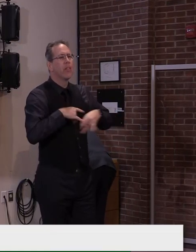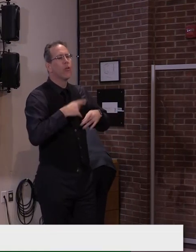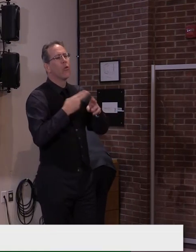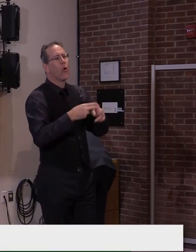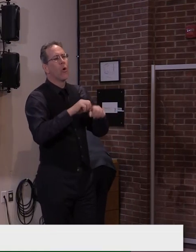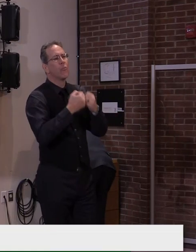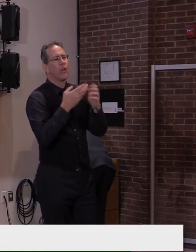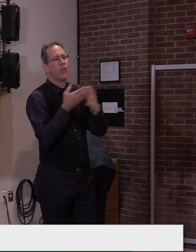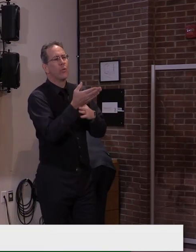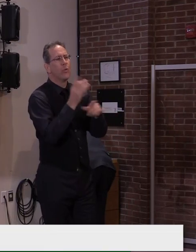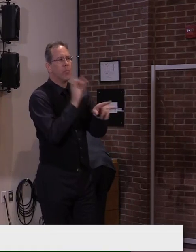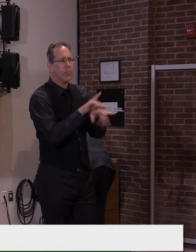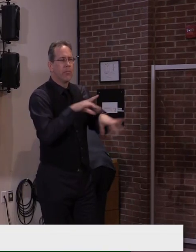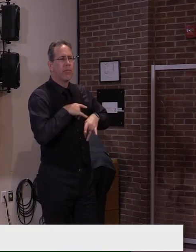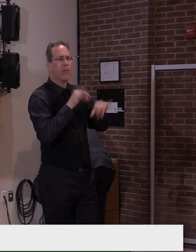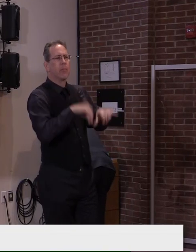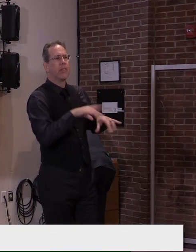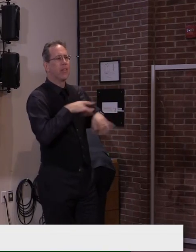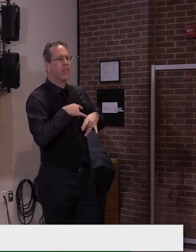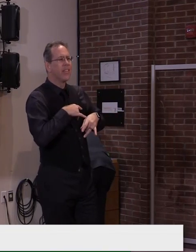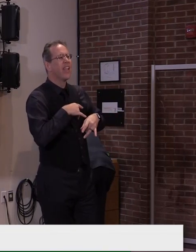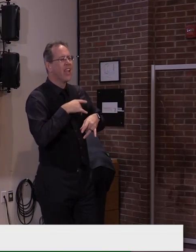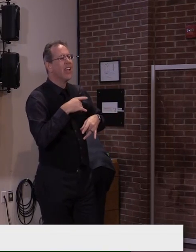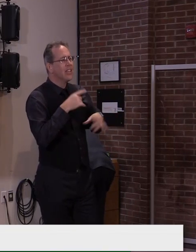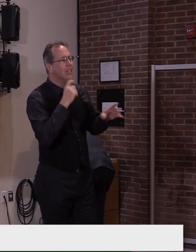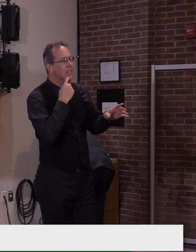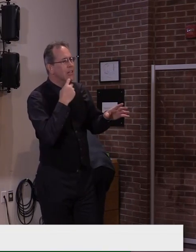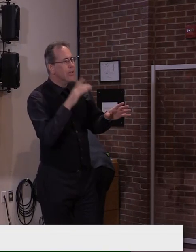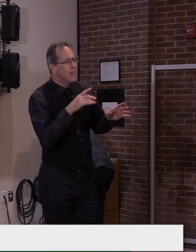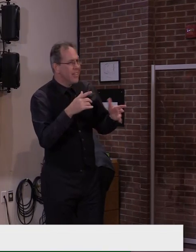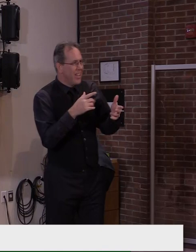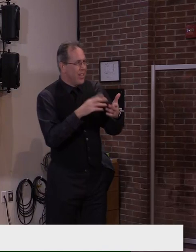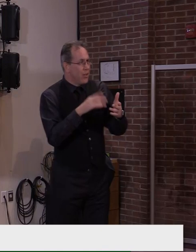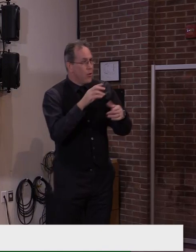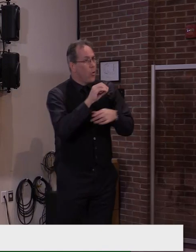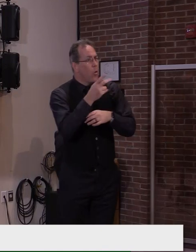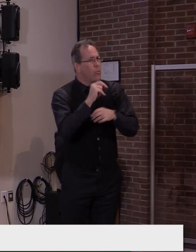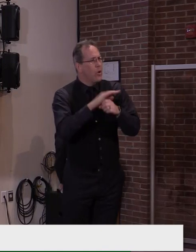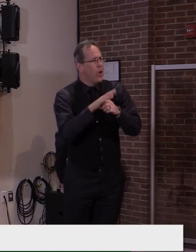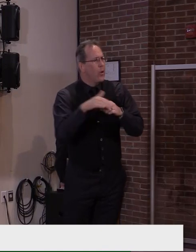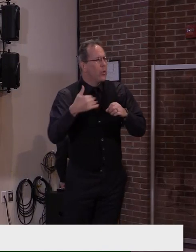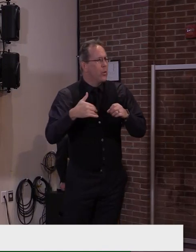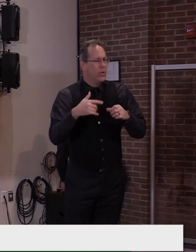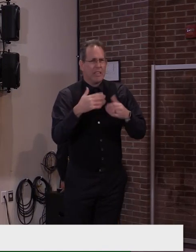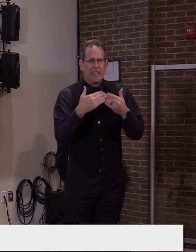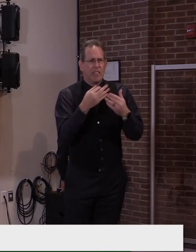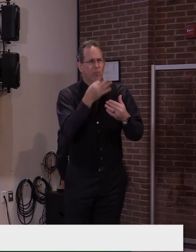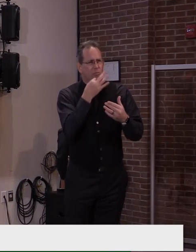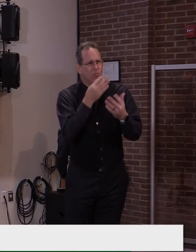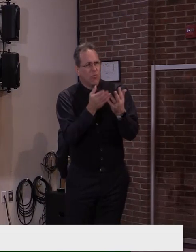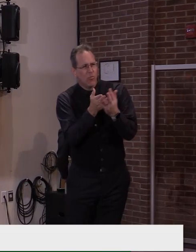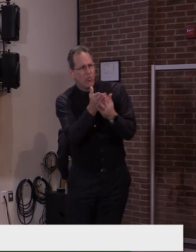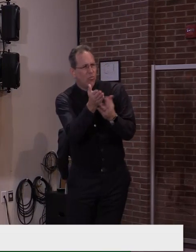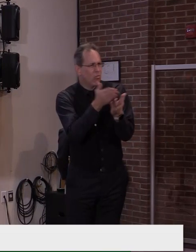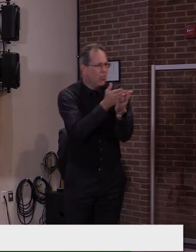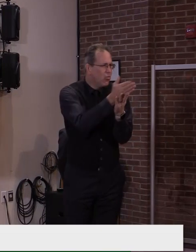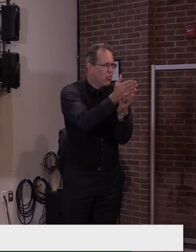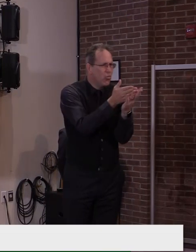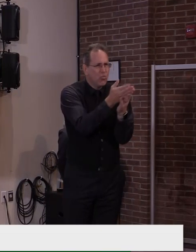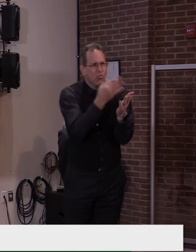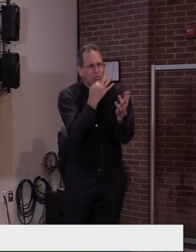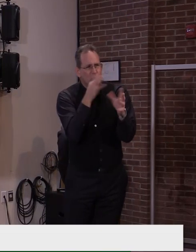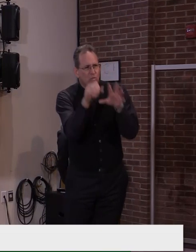variant, and even people who've been vaccinated can more easily get Omicron.